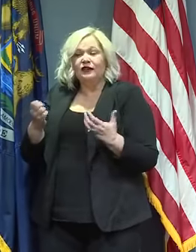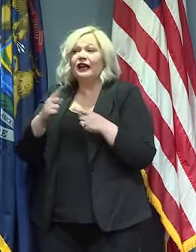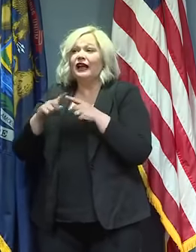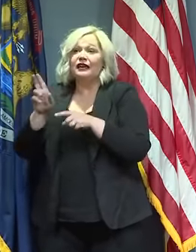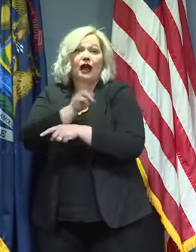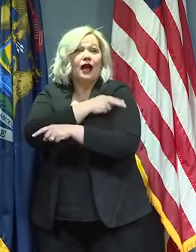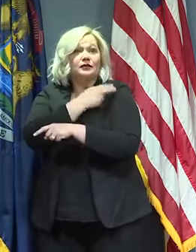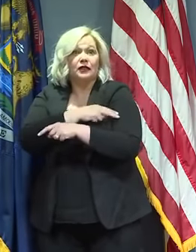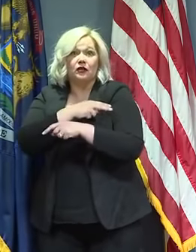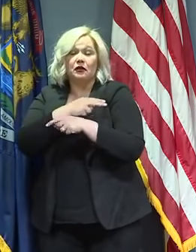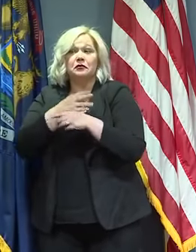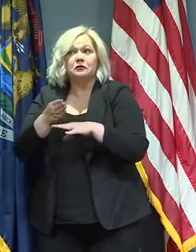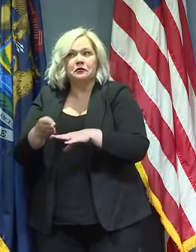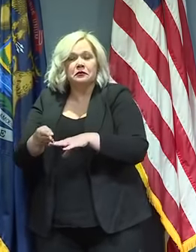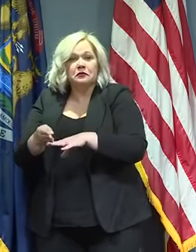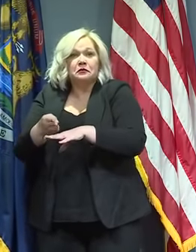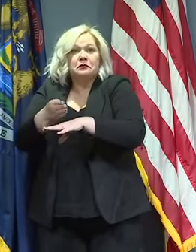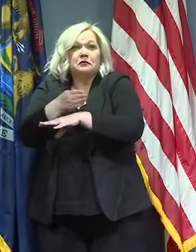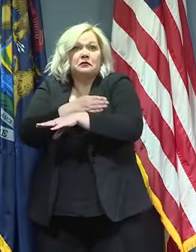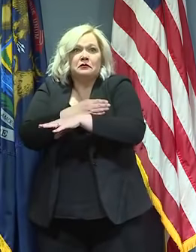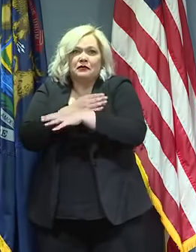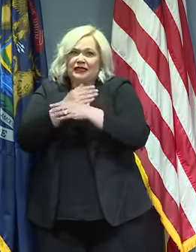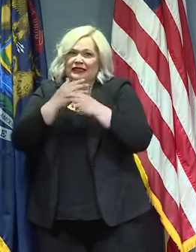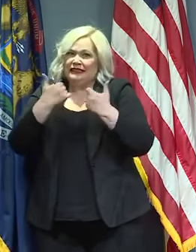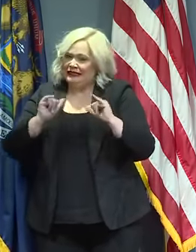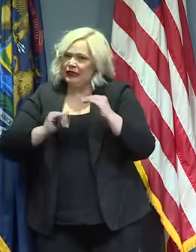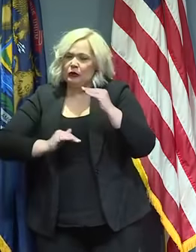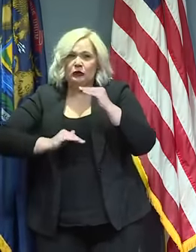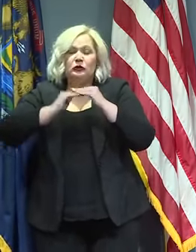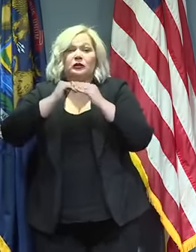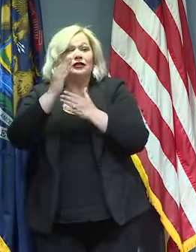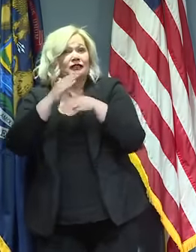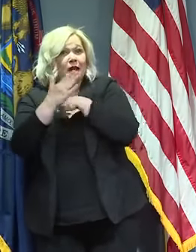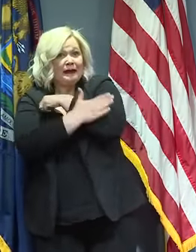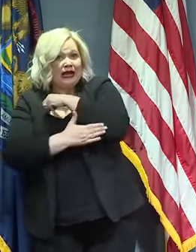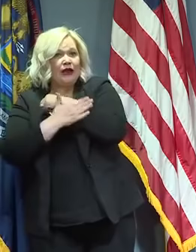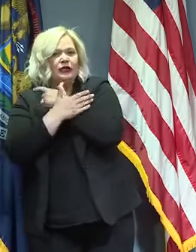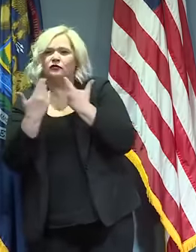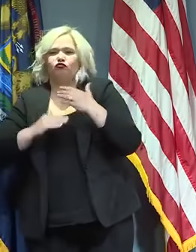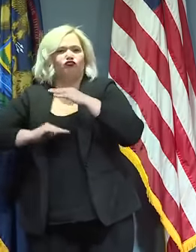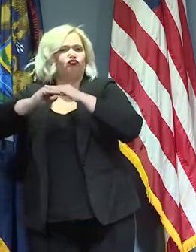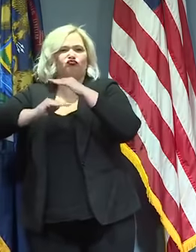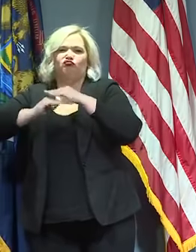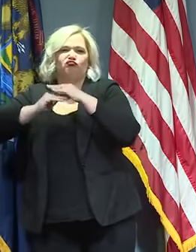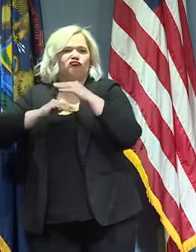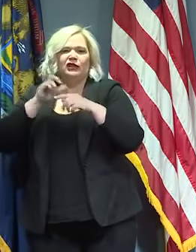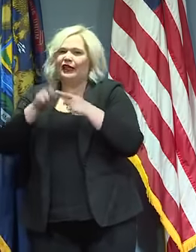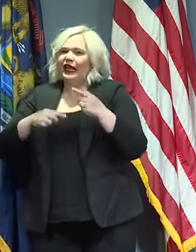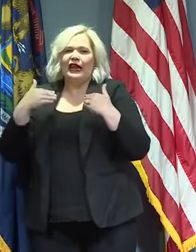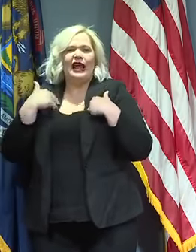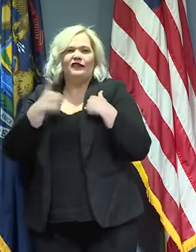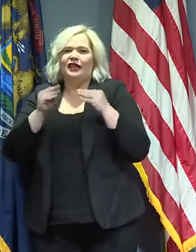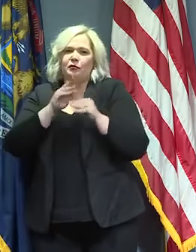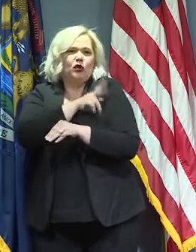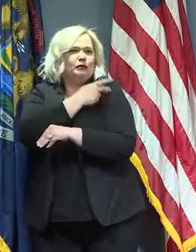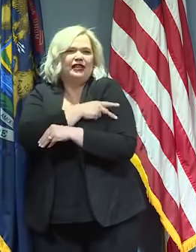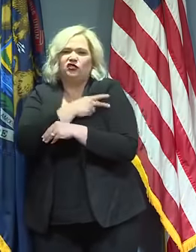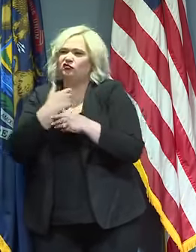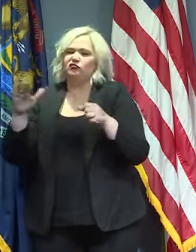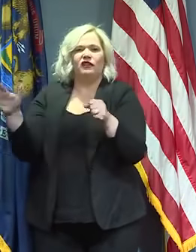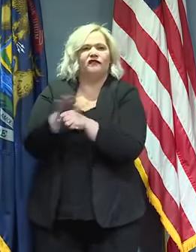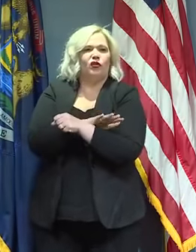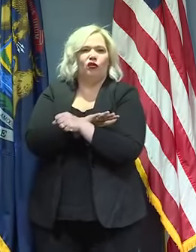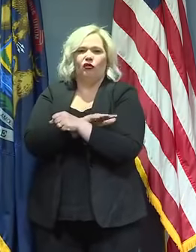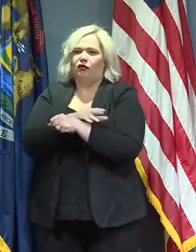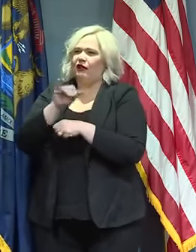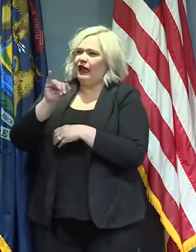is certainly improving every day, there are still some counties that are actually at their maximum when it comes to ICU capacity and the number